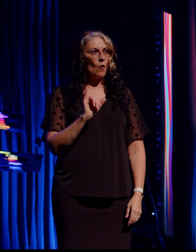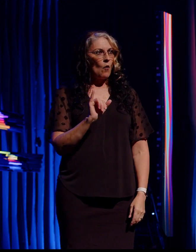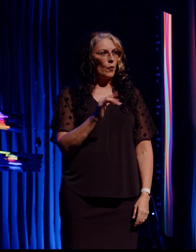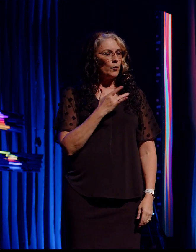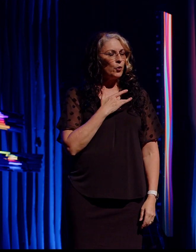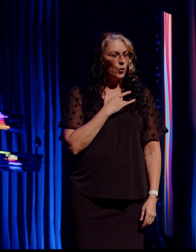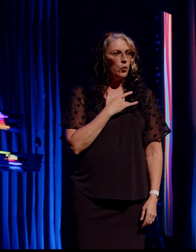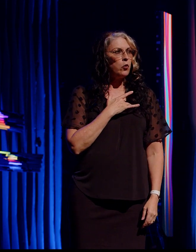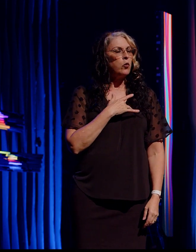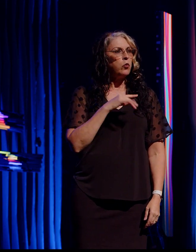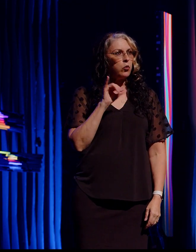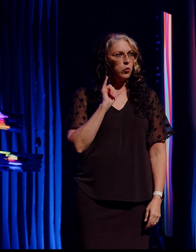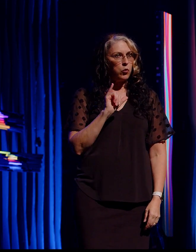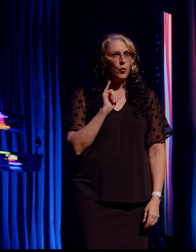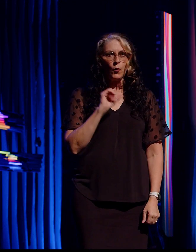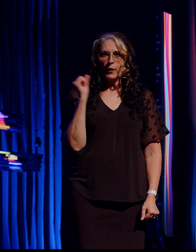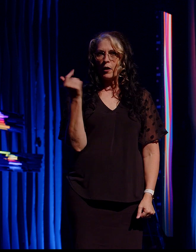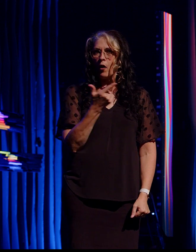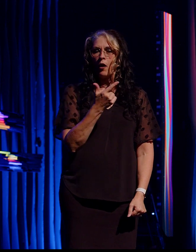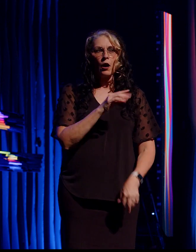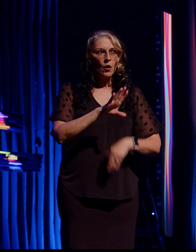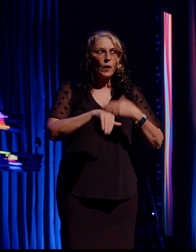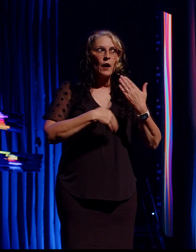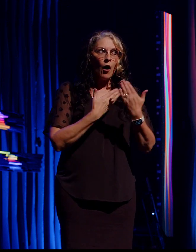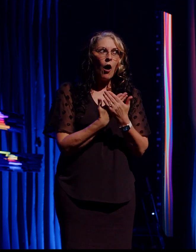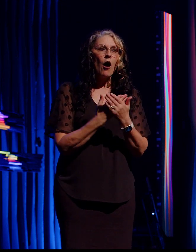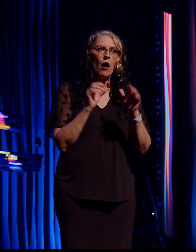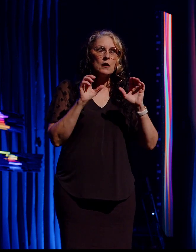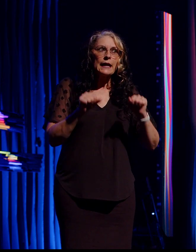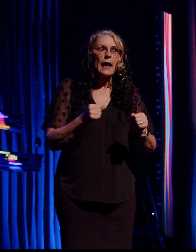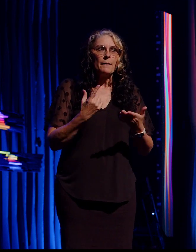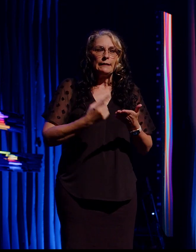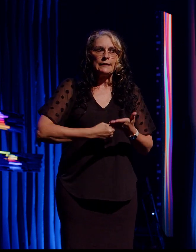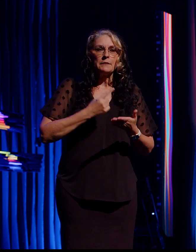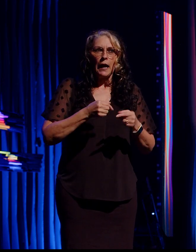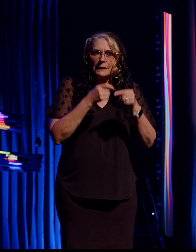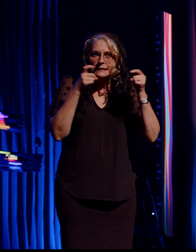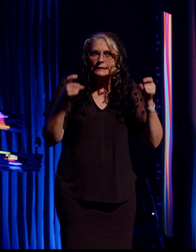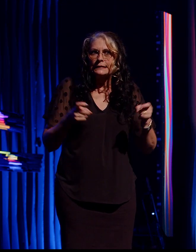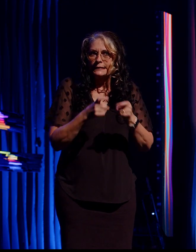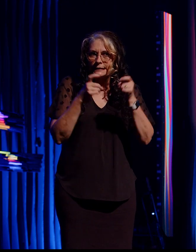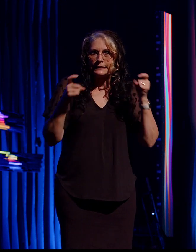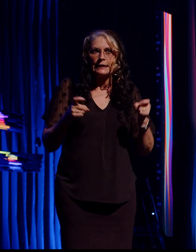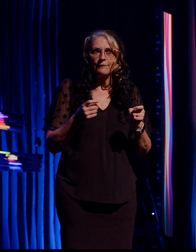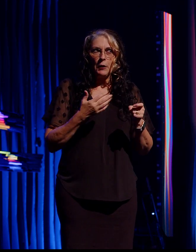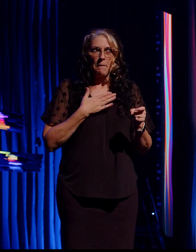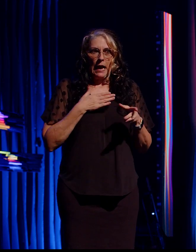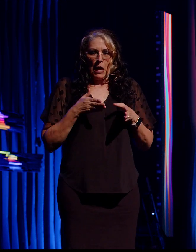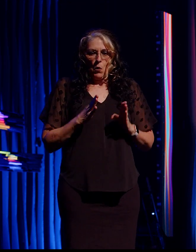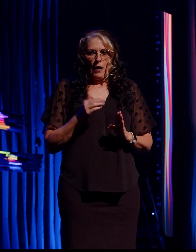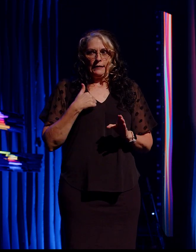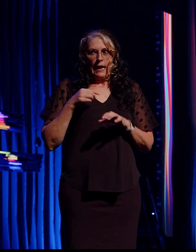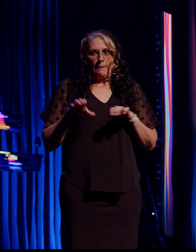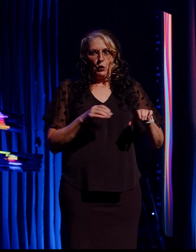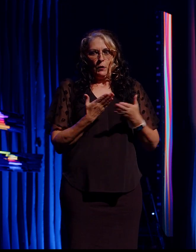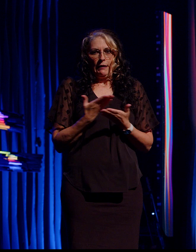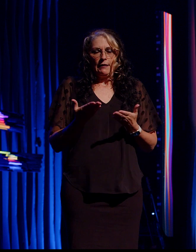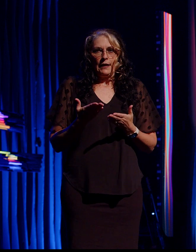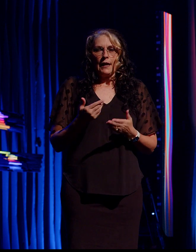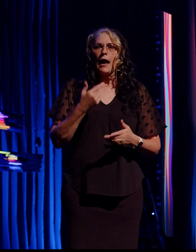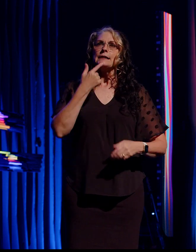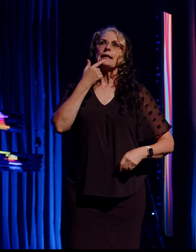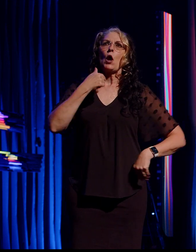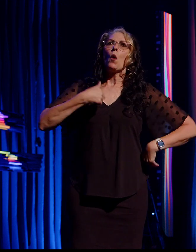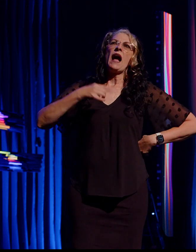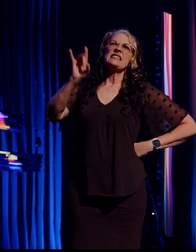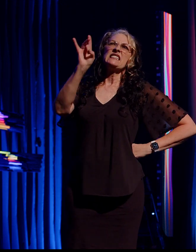of us in our lives, because we can all be devious or sinful in the ways that we're doing things and tell God this, I despise